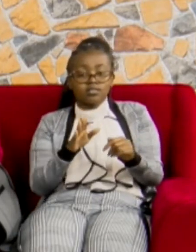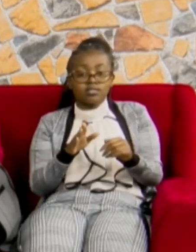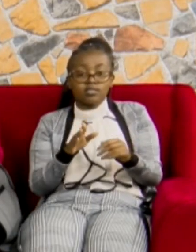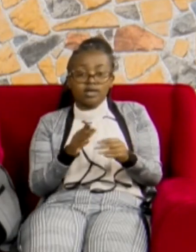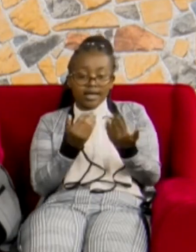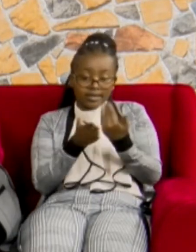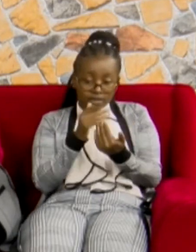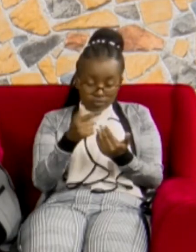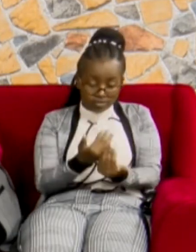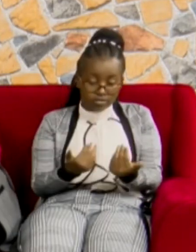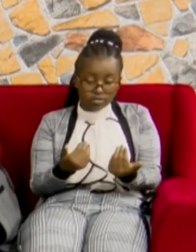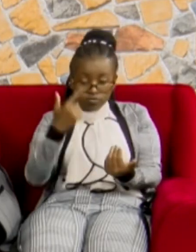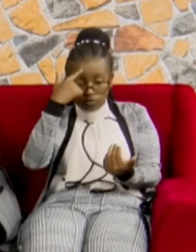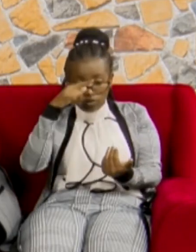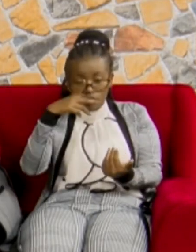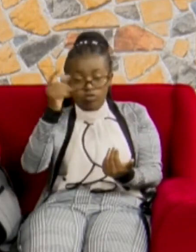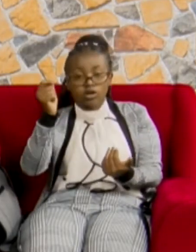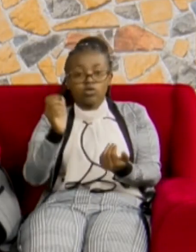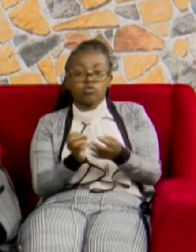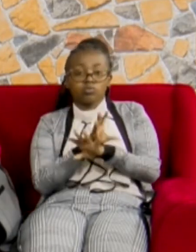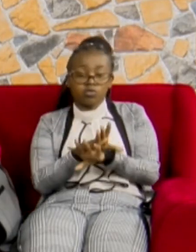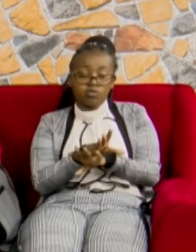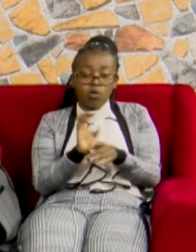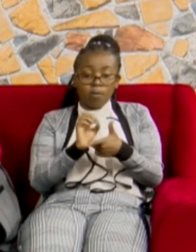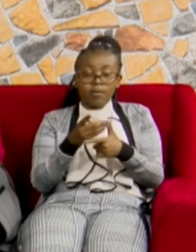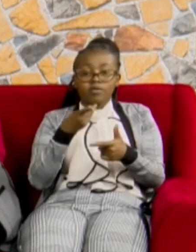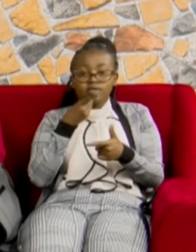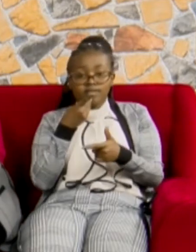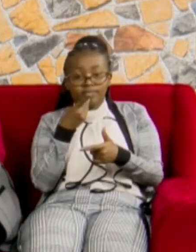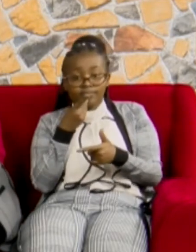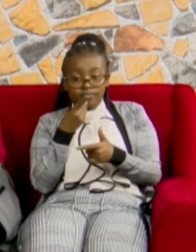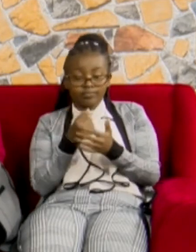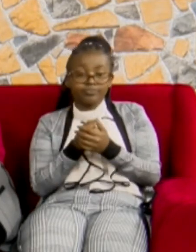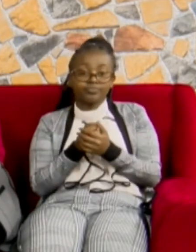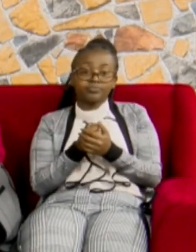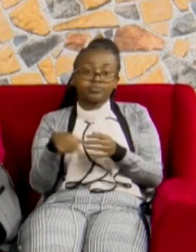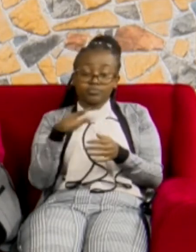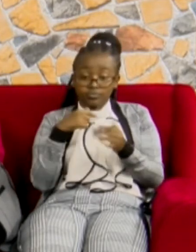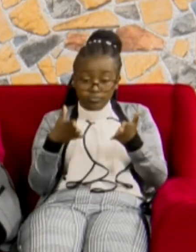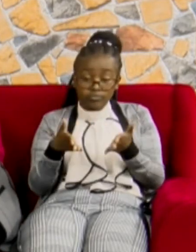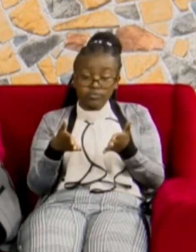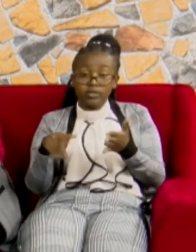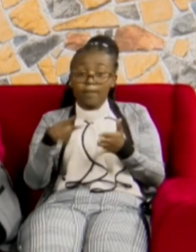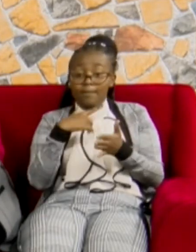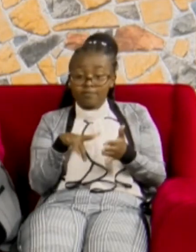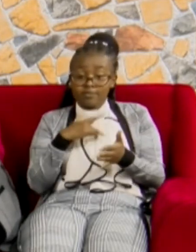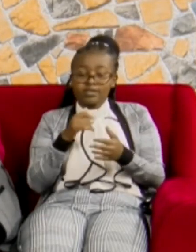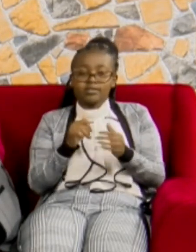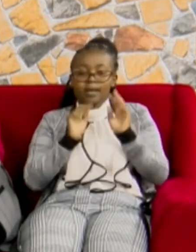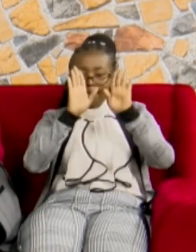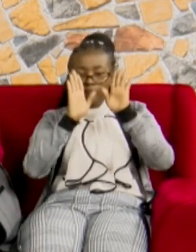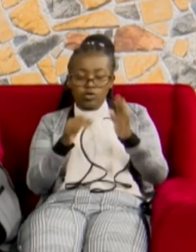take care of the child so that you can go to the movies, for example, or go for dinner. And since we're here, I feel like it's important